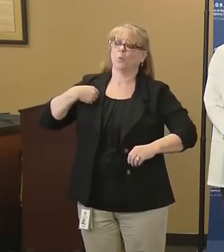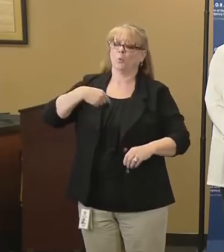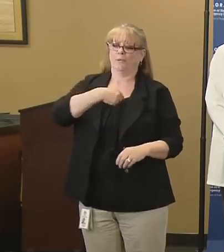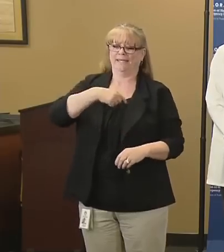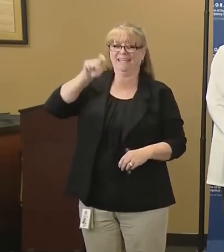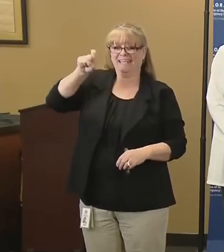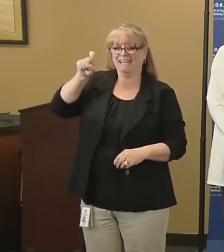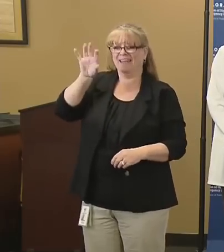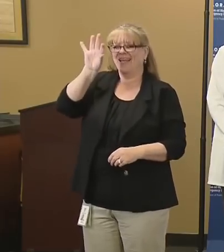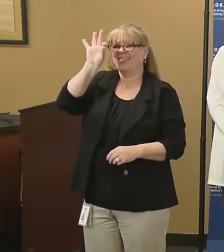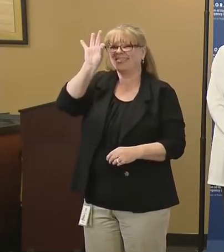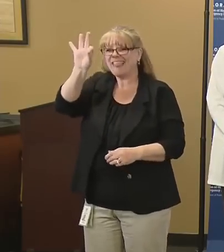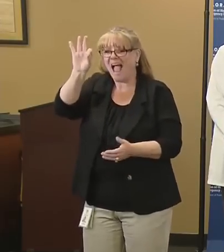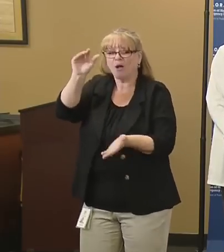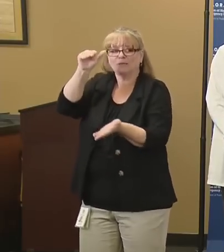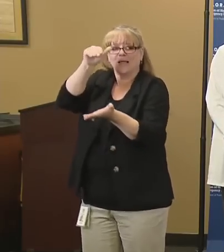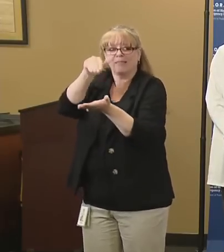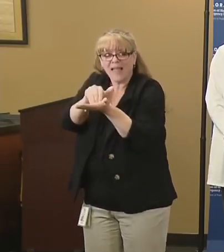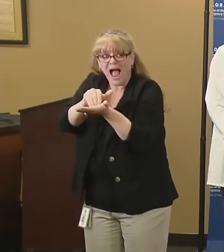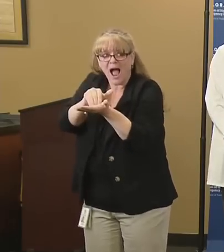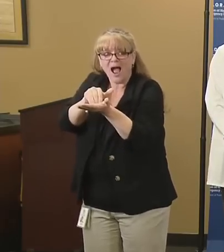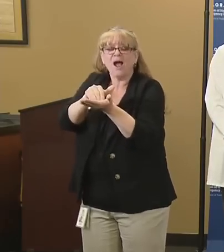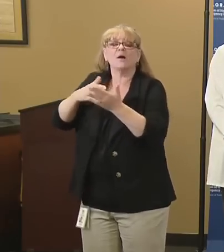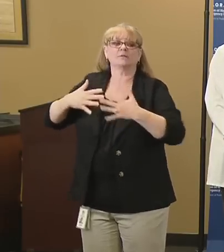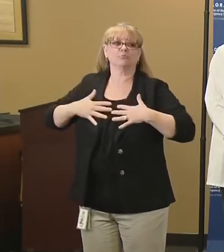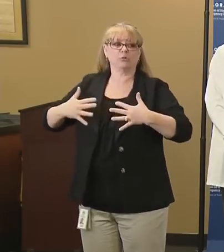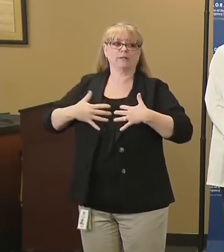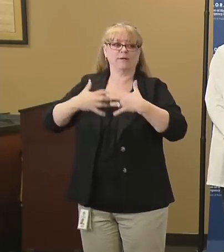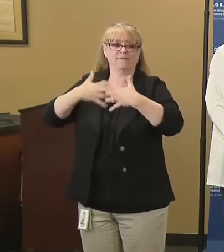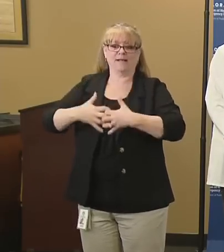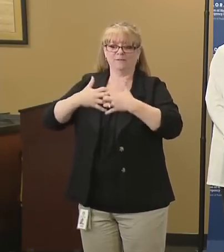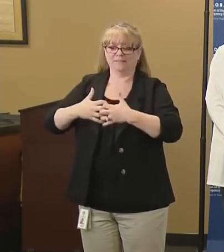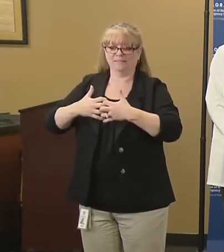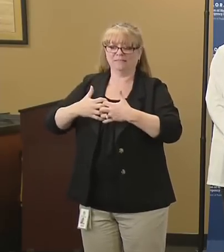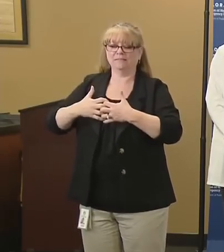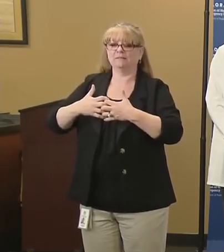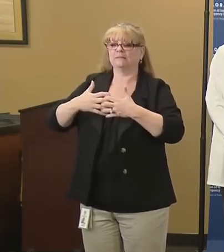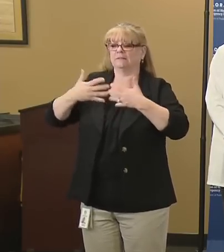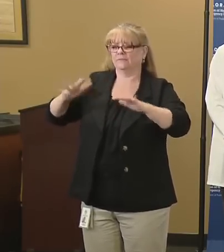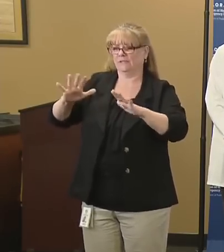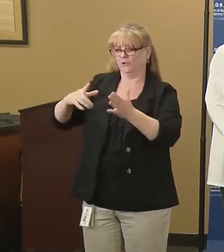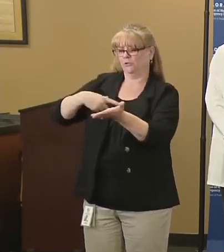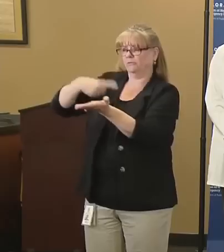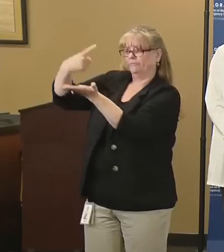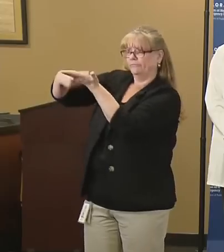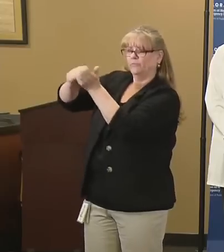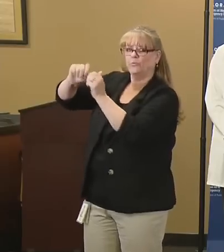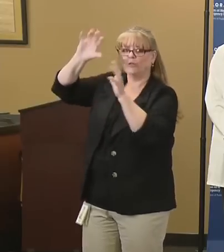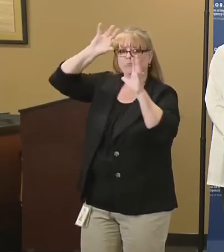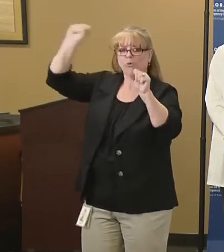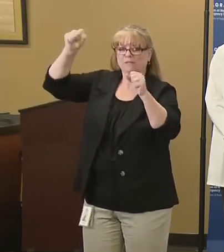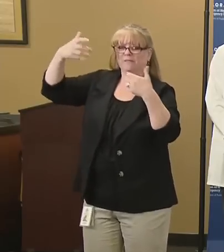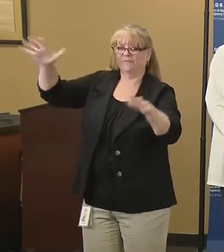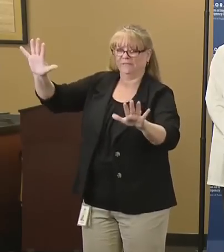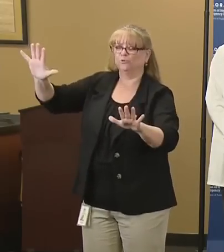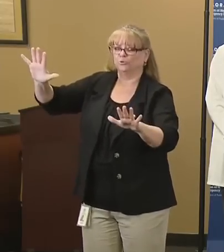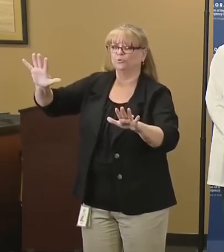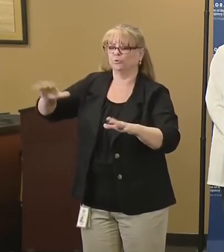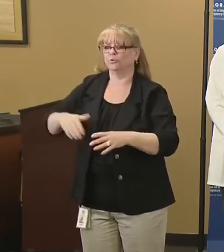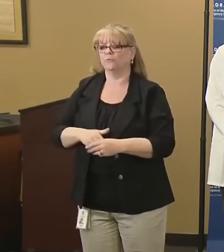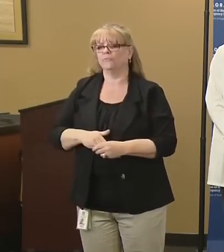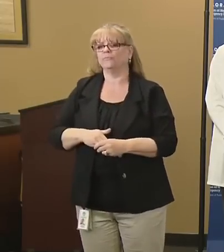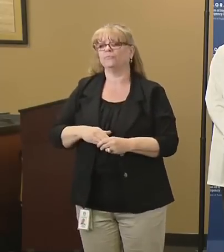around the timing for those as well. This status also ensures the federal government will help pay for more of the costs associated with this